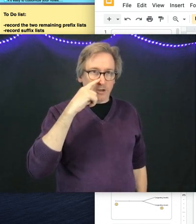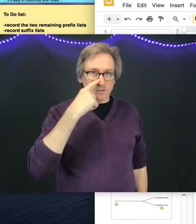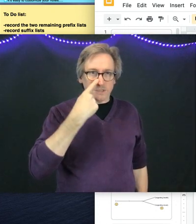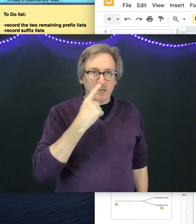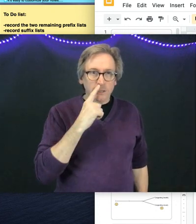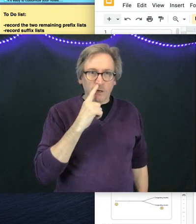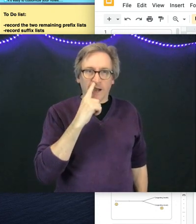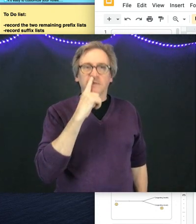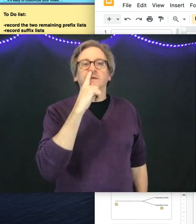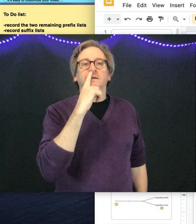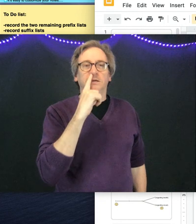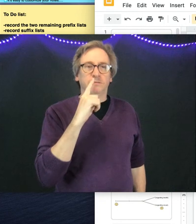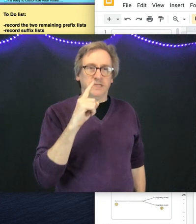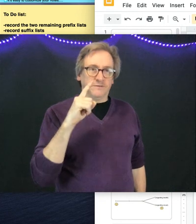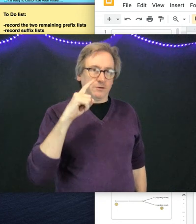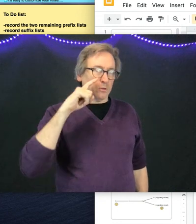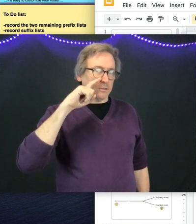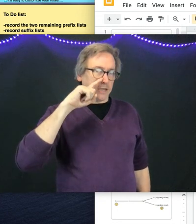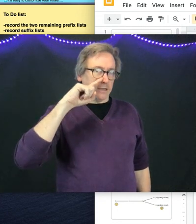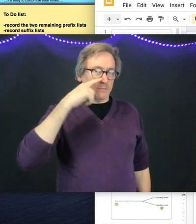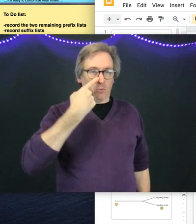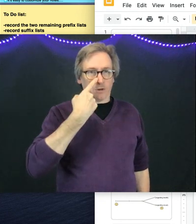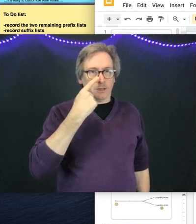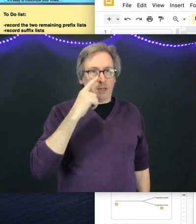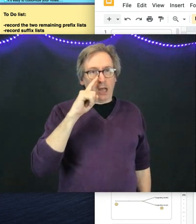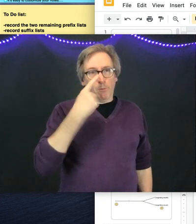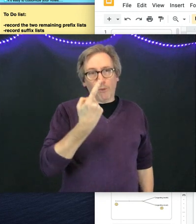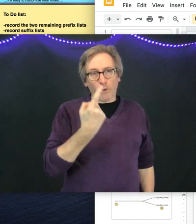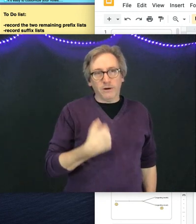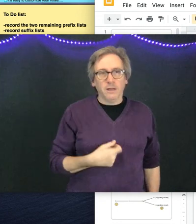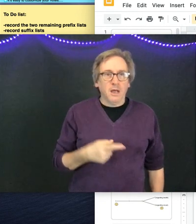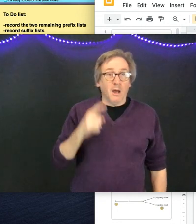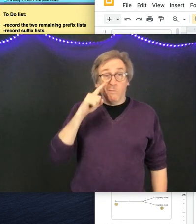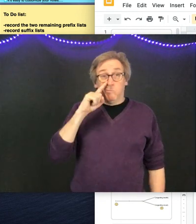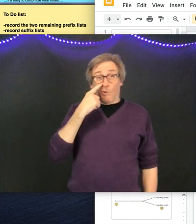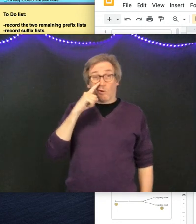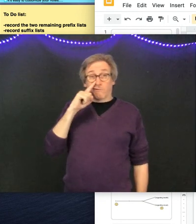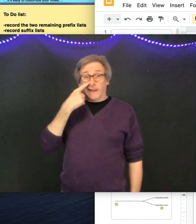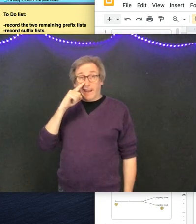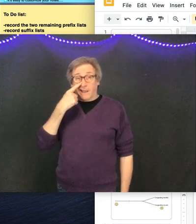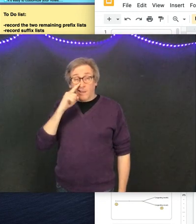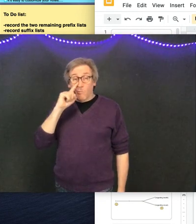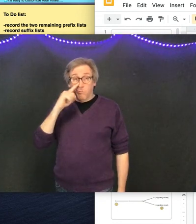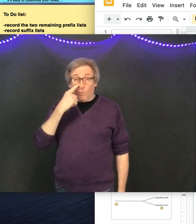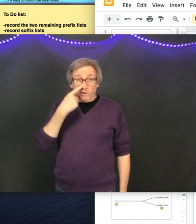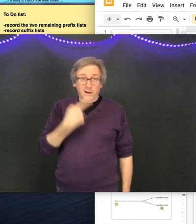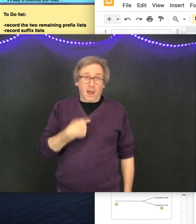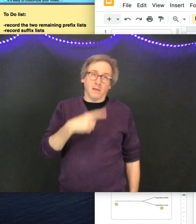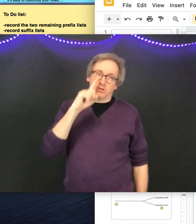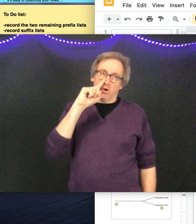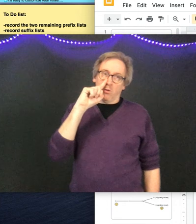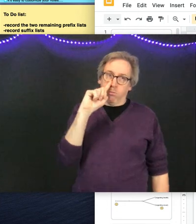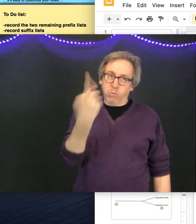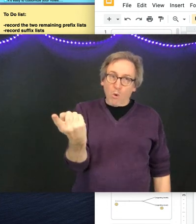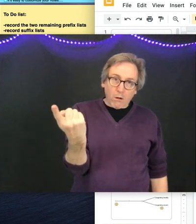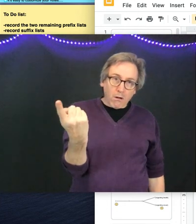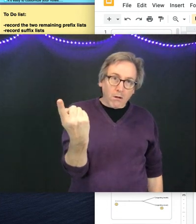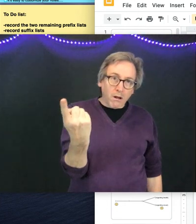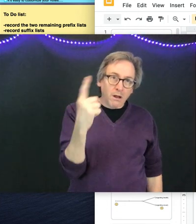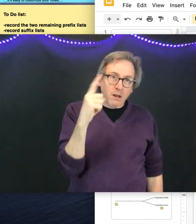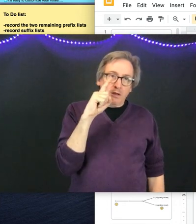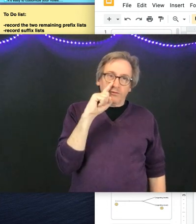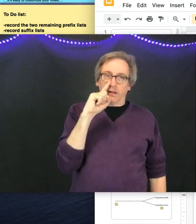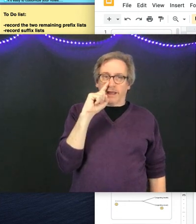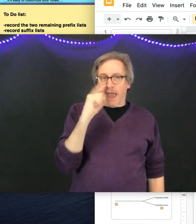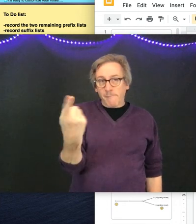your nose. Don't actually dig for gold. Okay, bored. Bored, boring, bored. I'm so